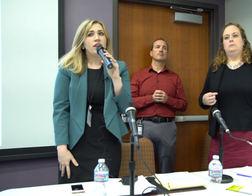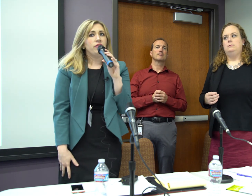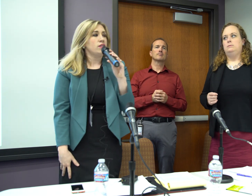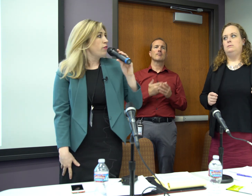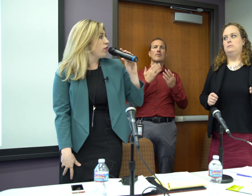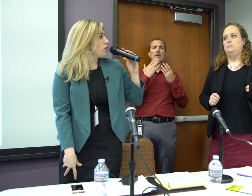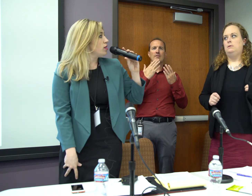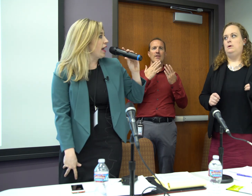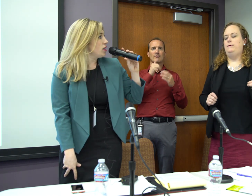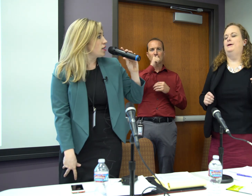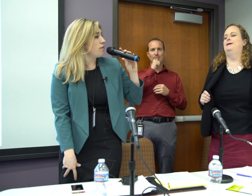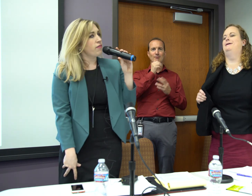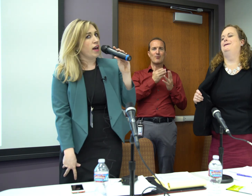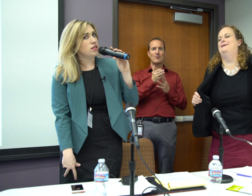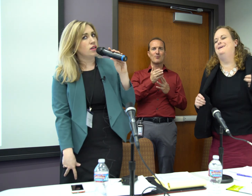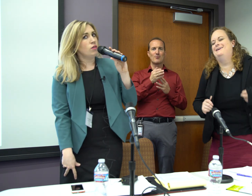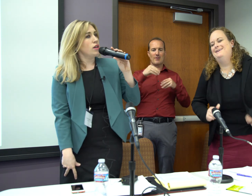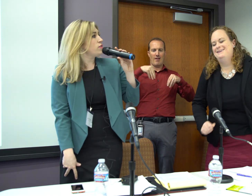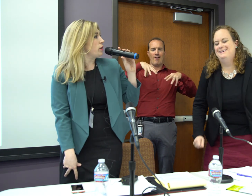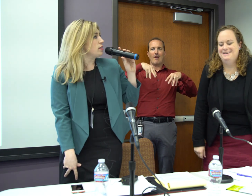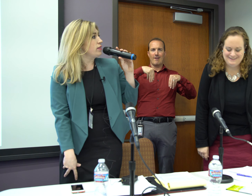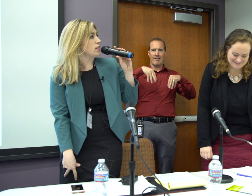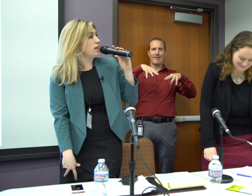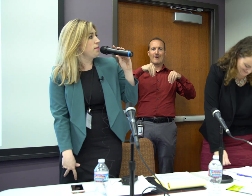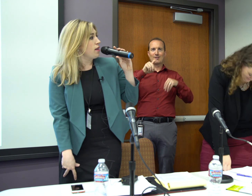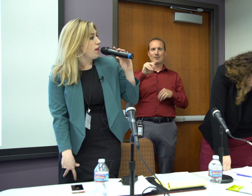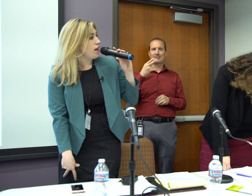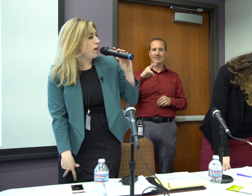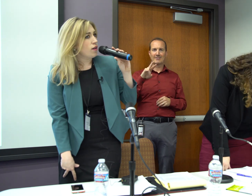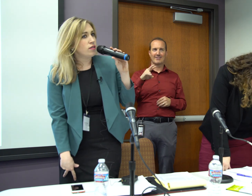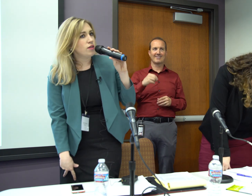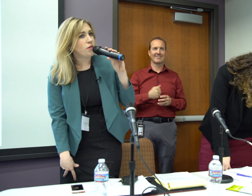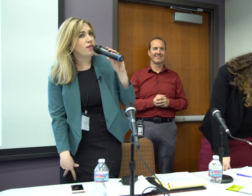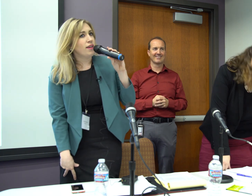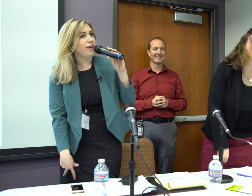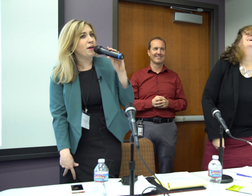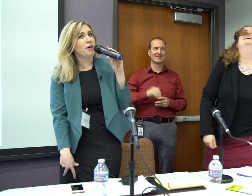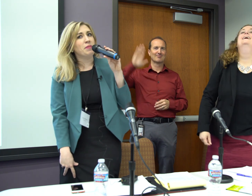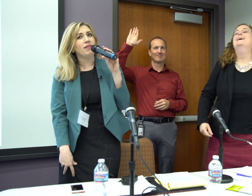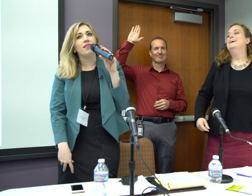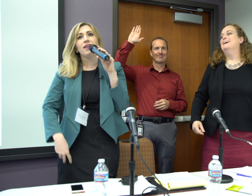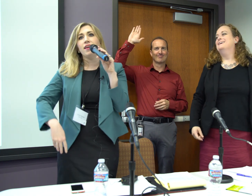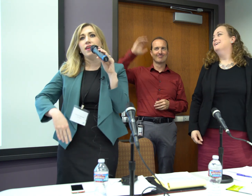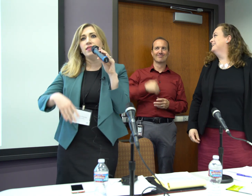Well, thank you for suffering through the light fiasco of 2017, and also the